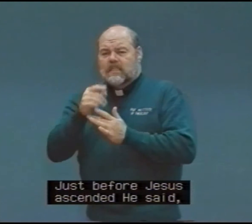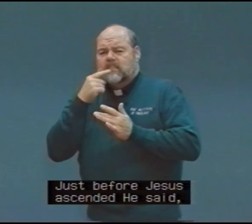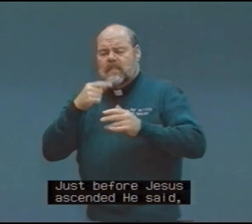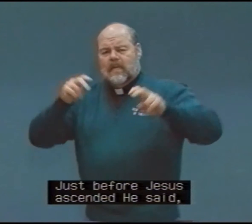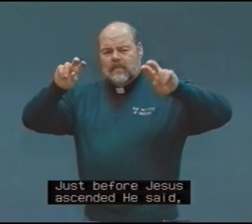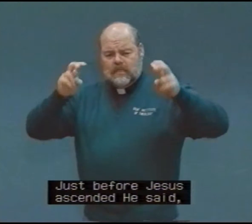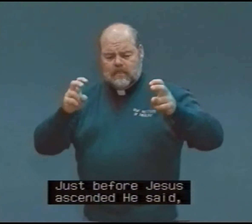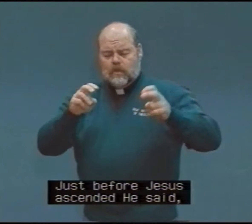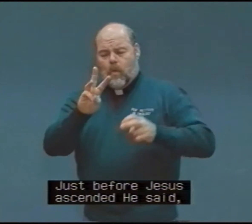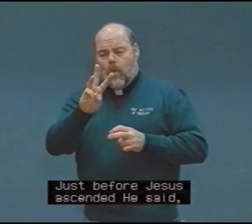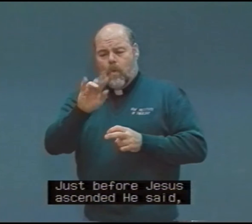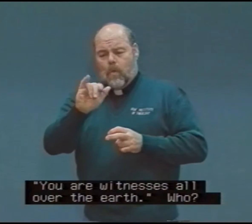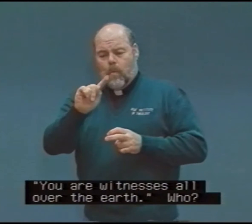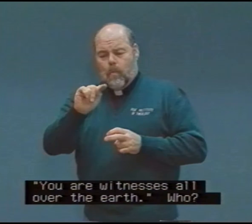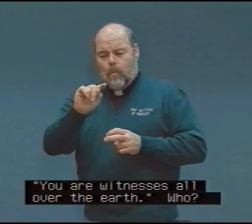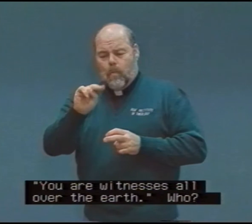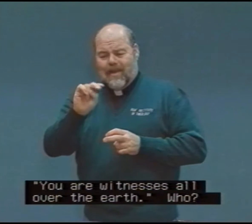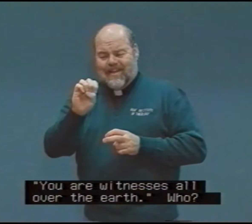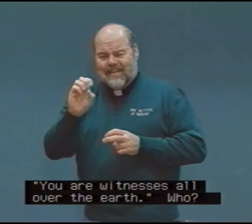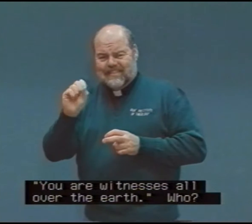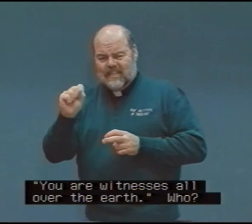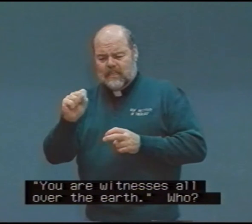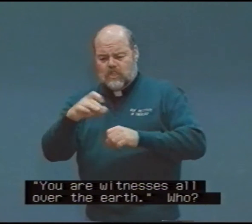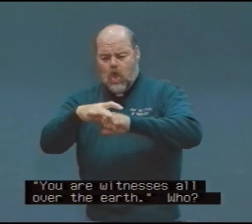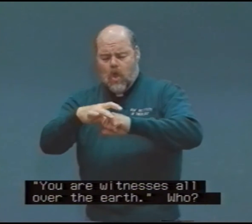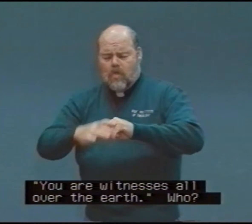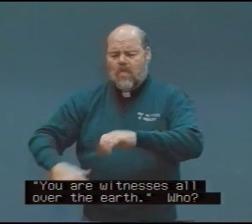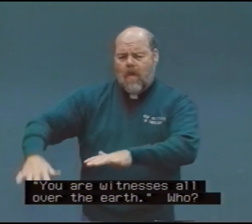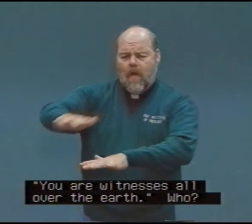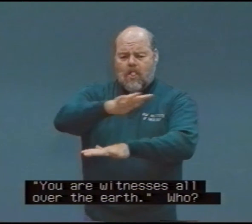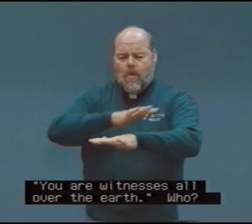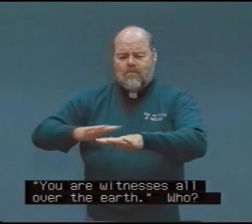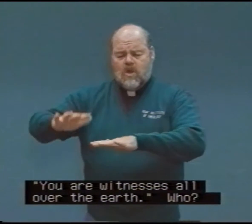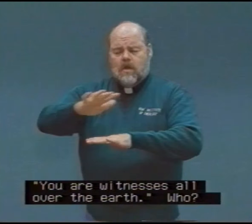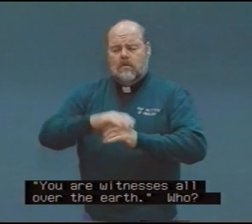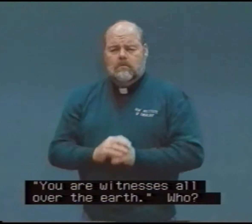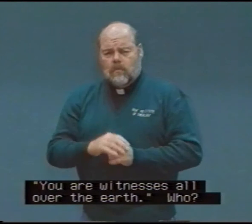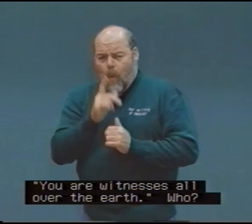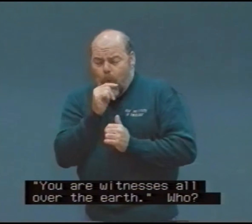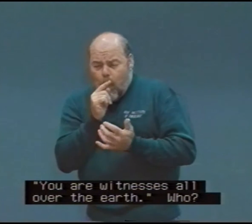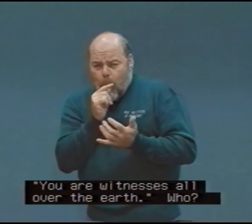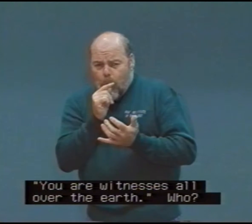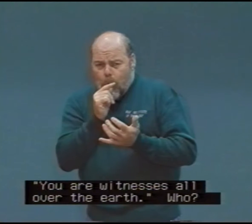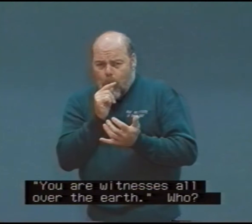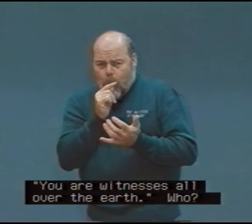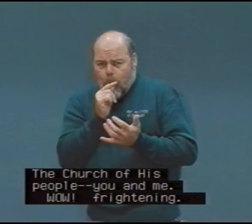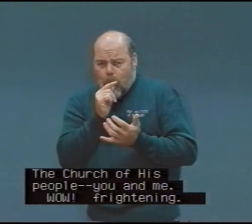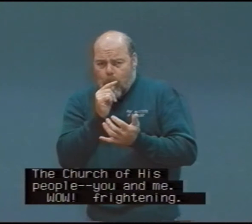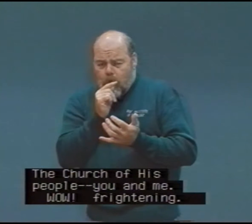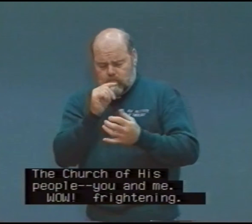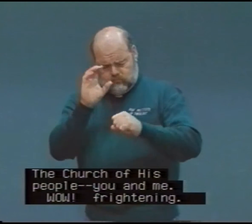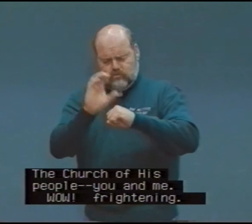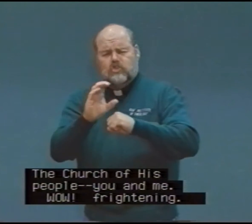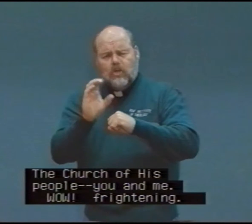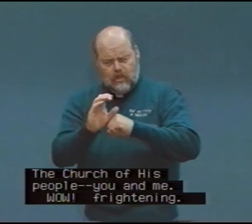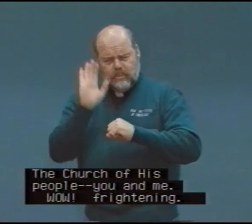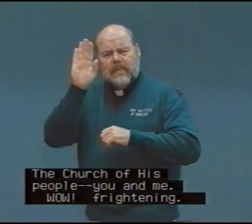Jesus ascended, he said, You are all witnesses all over the earth. Who? The church